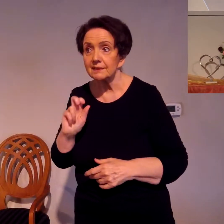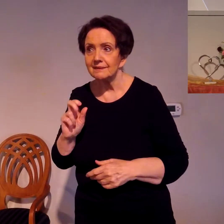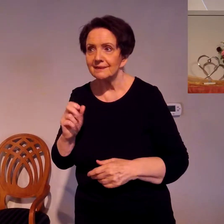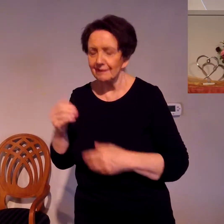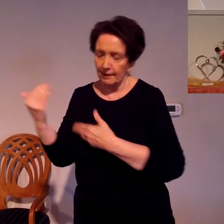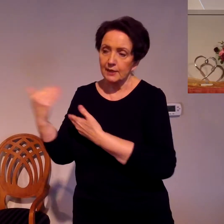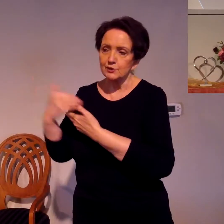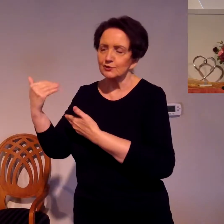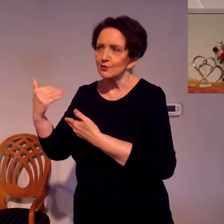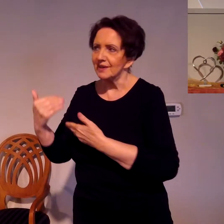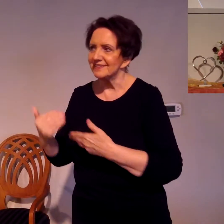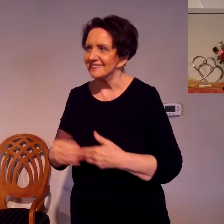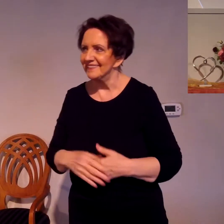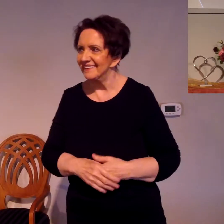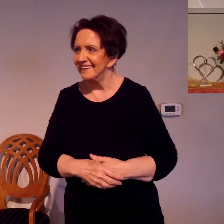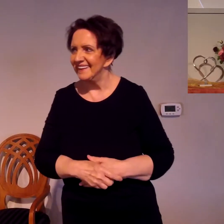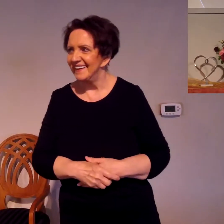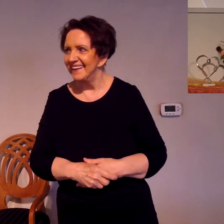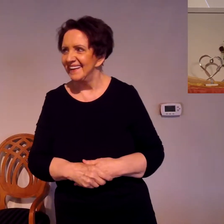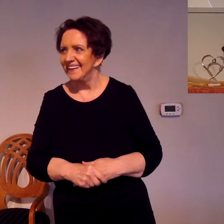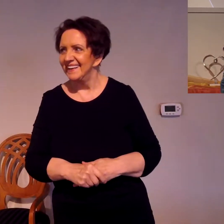distracted.